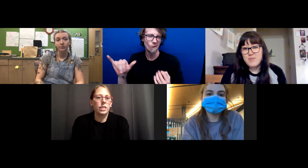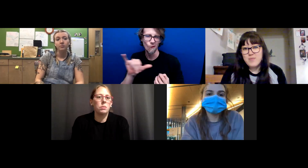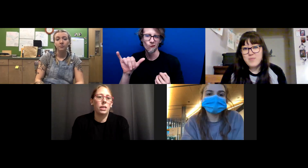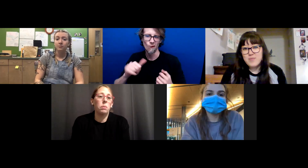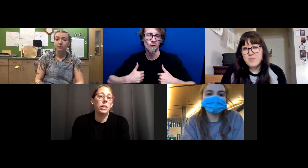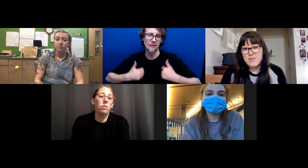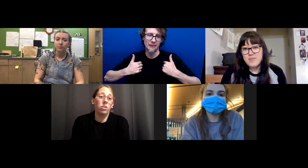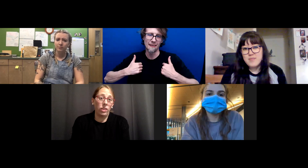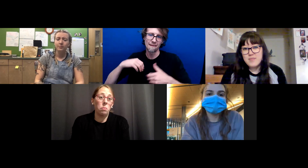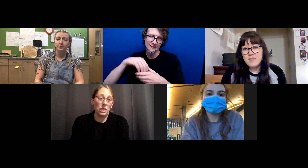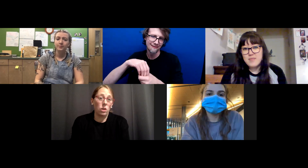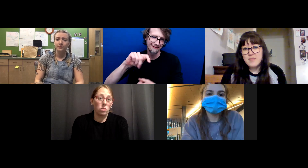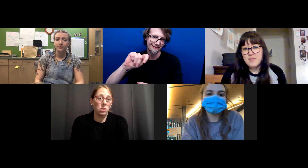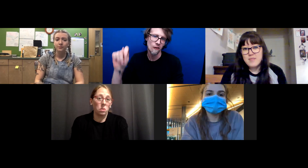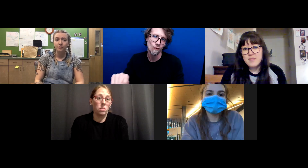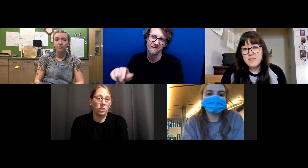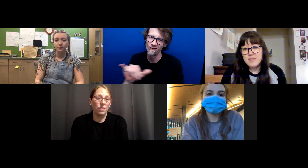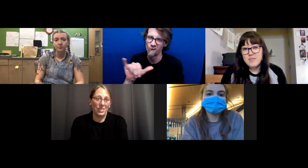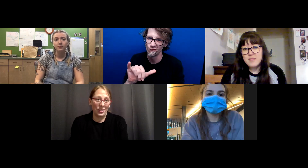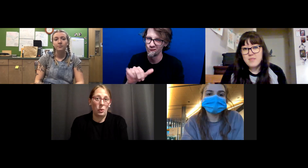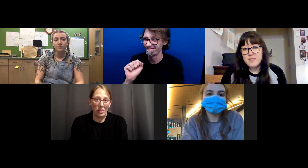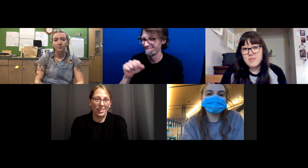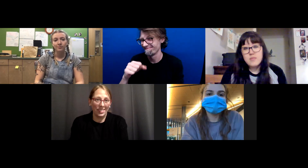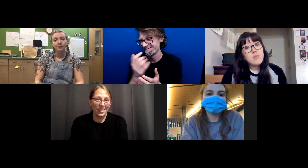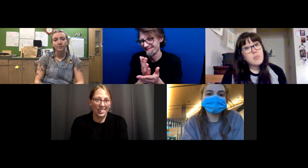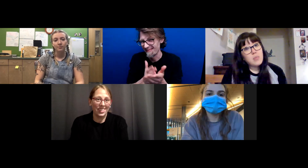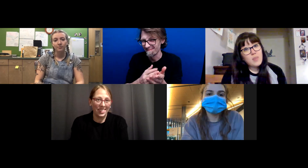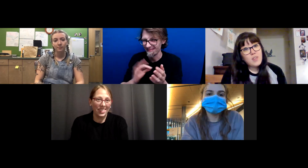And Sam's saying many of our families also live in Tacoma.